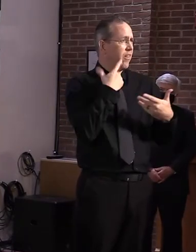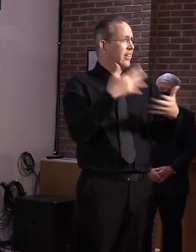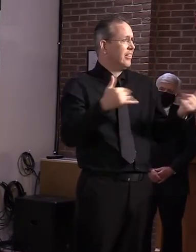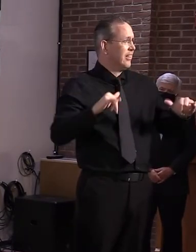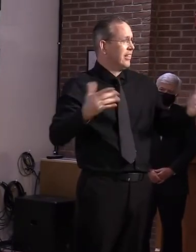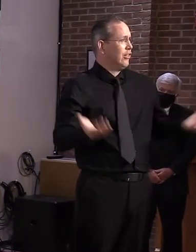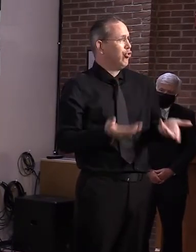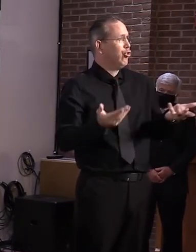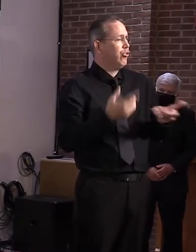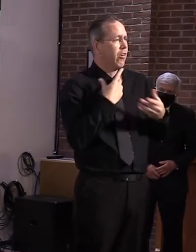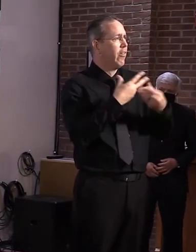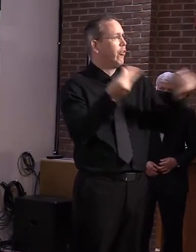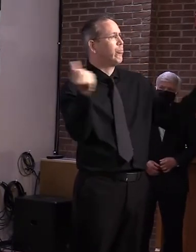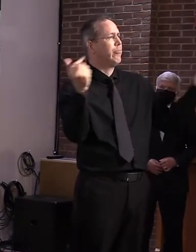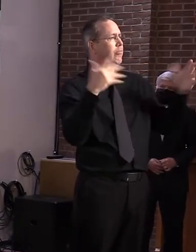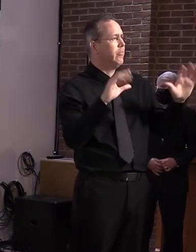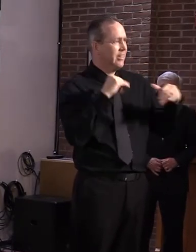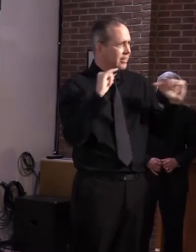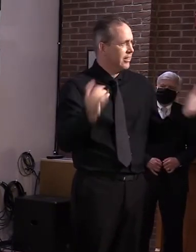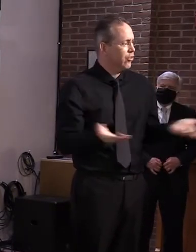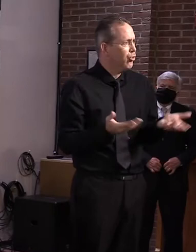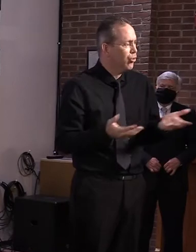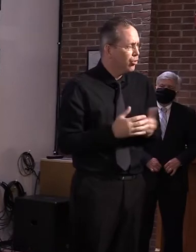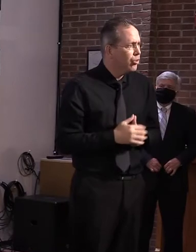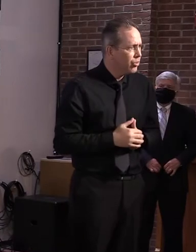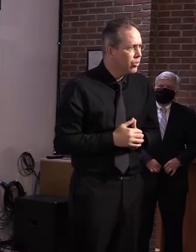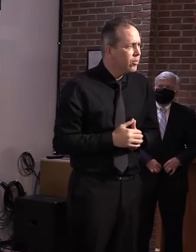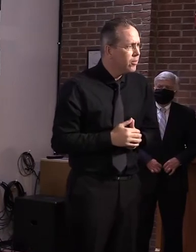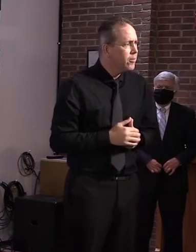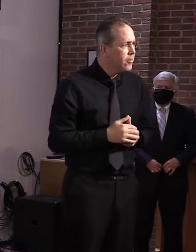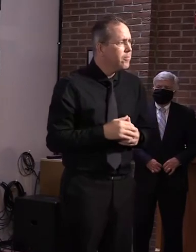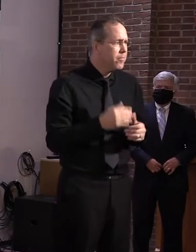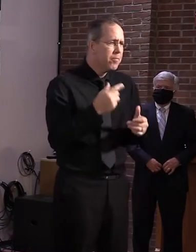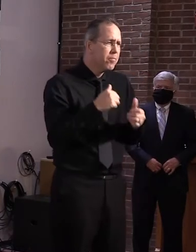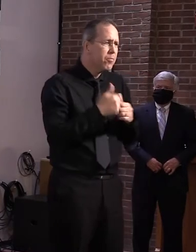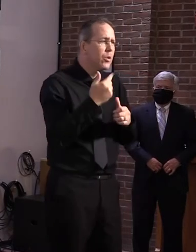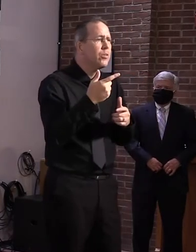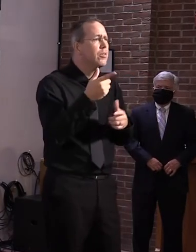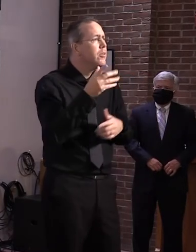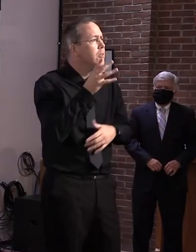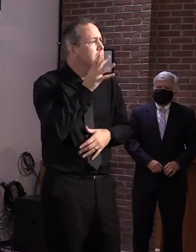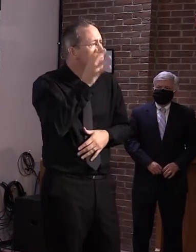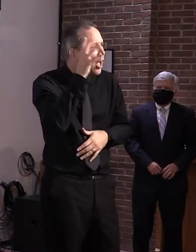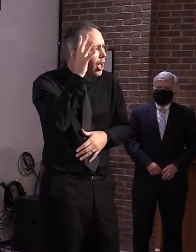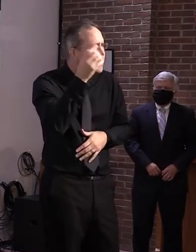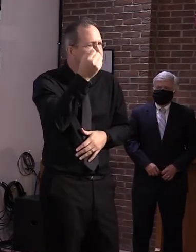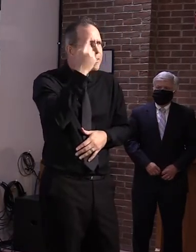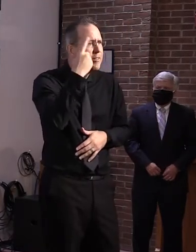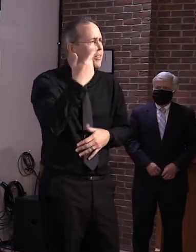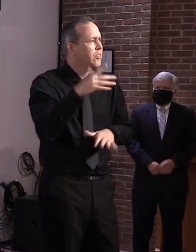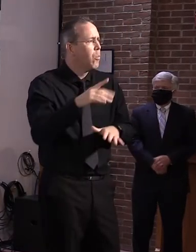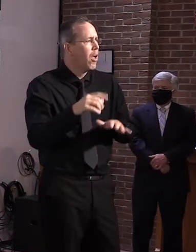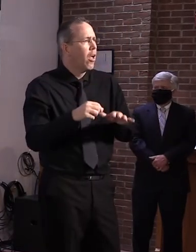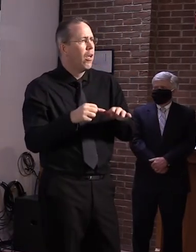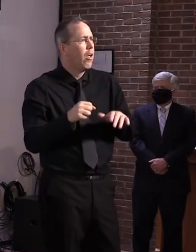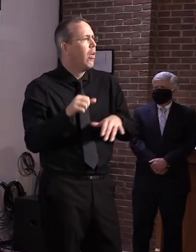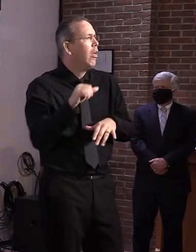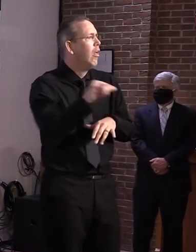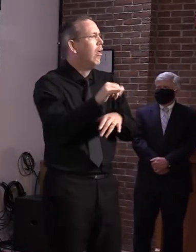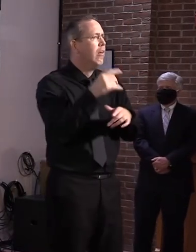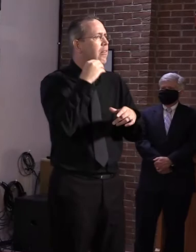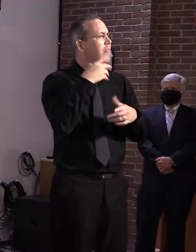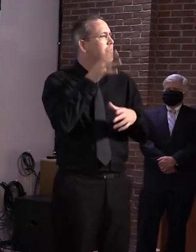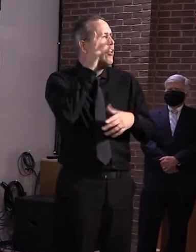of parents want their kids out of the house going back to college or back to school. They've had it with their kids at home.